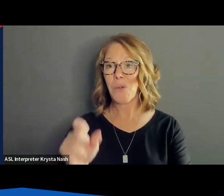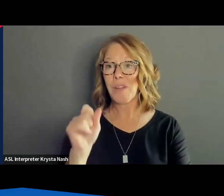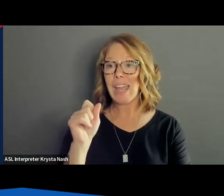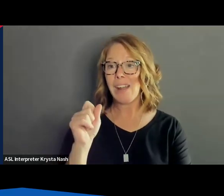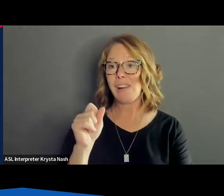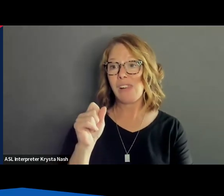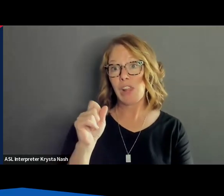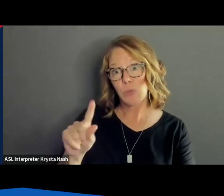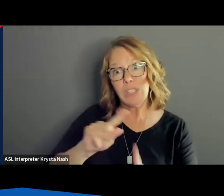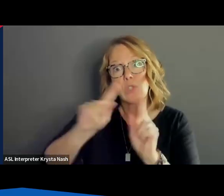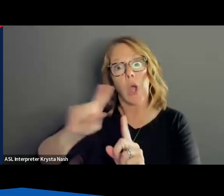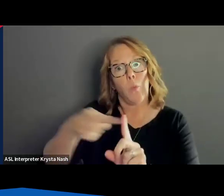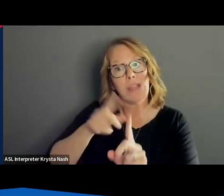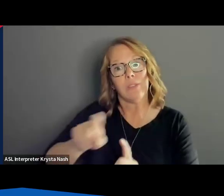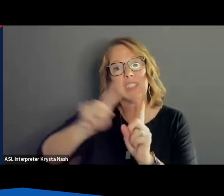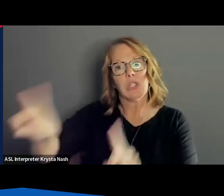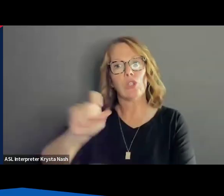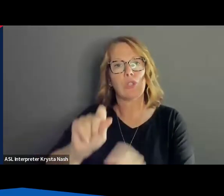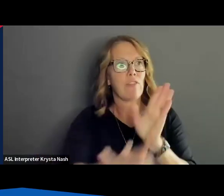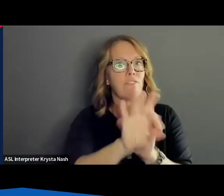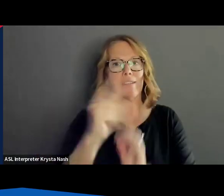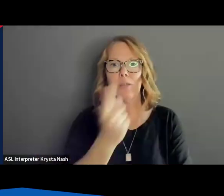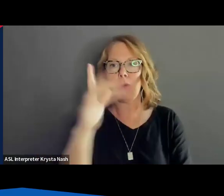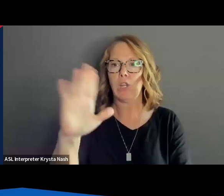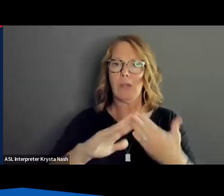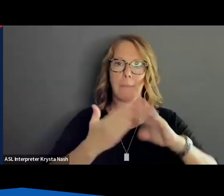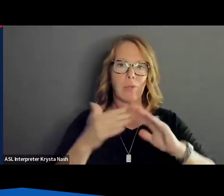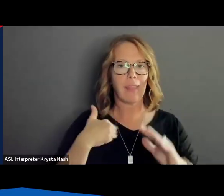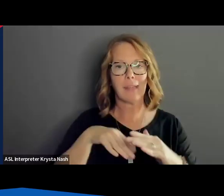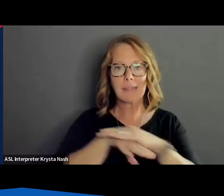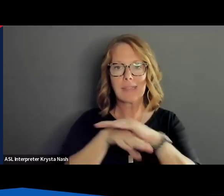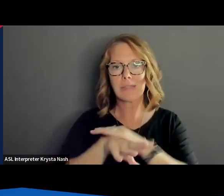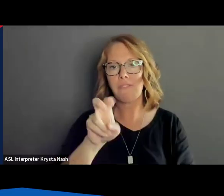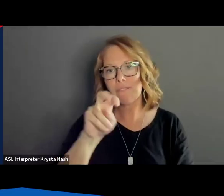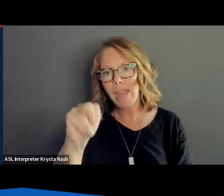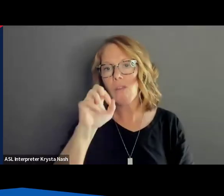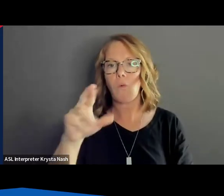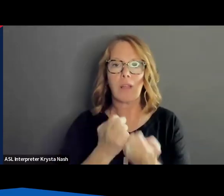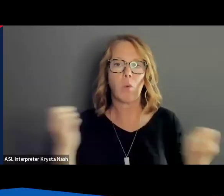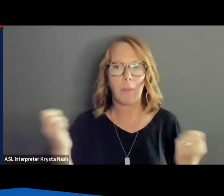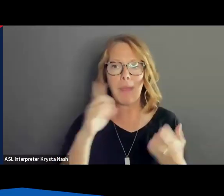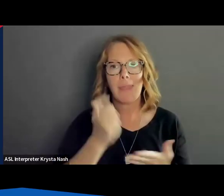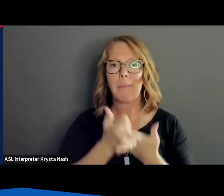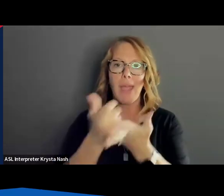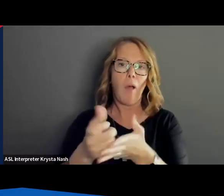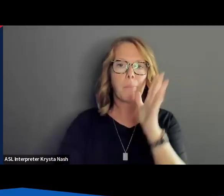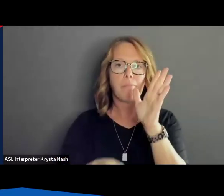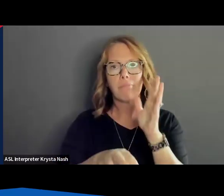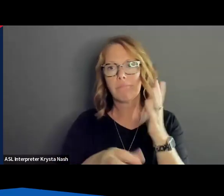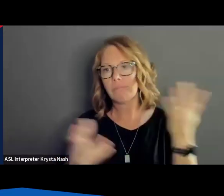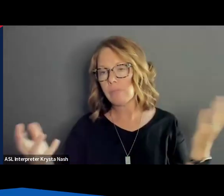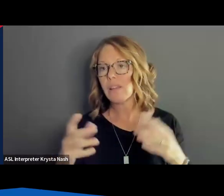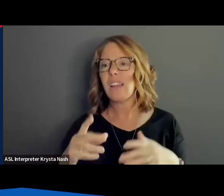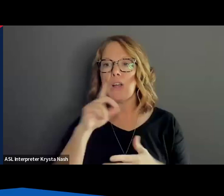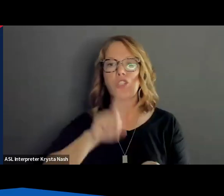find somebody in your community that has an accessible van or piece of equipment, that might be an option. You can